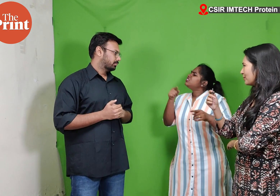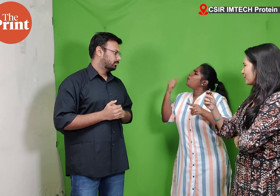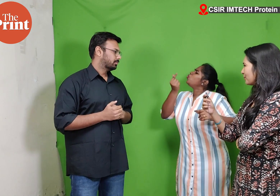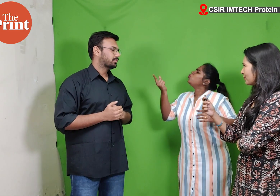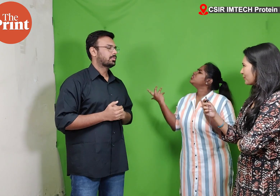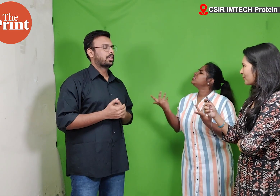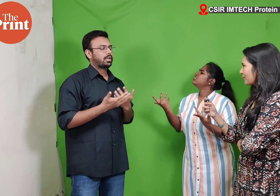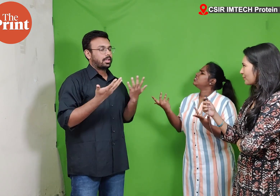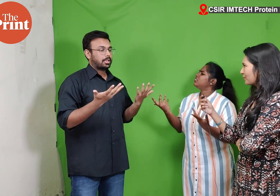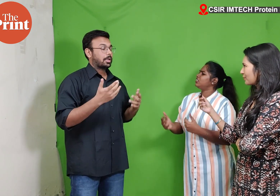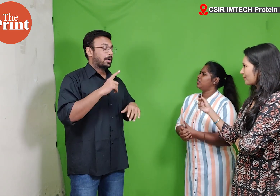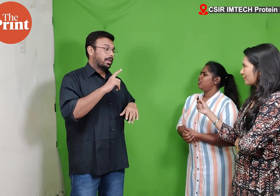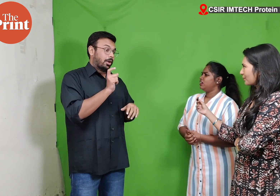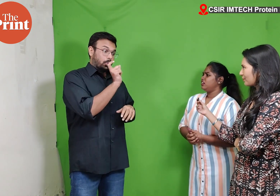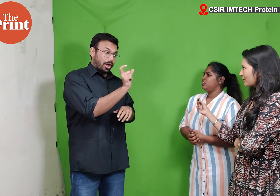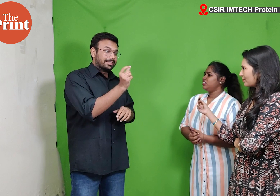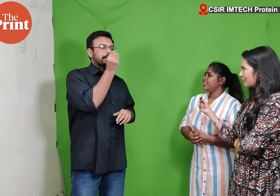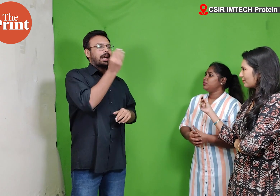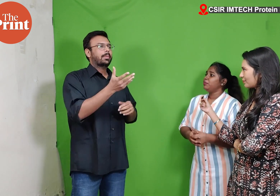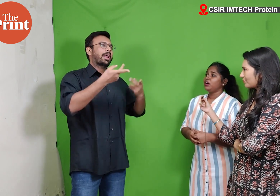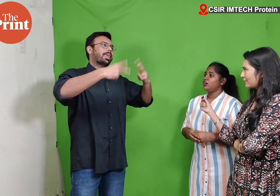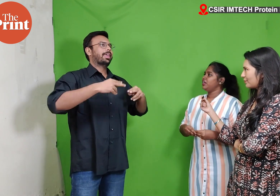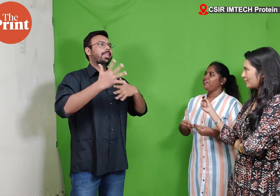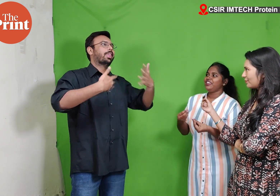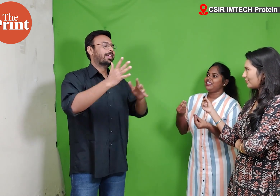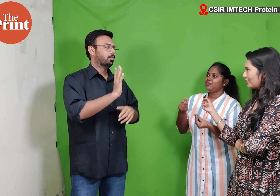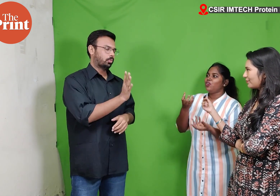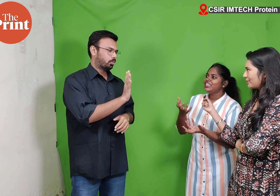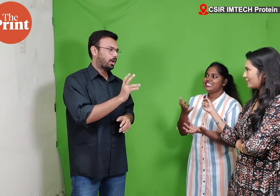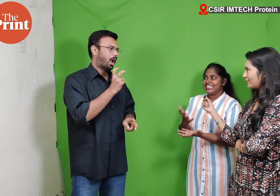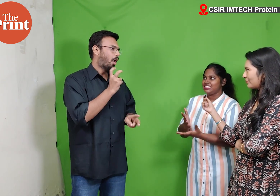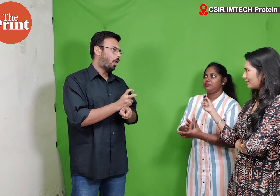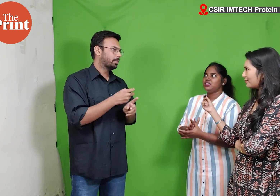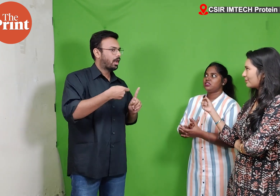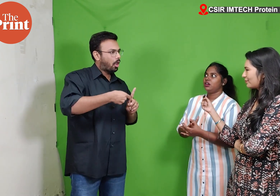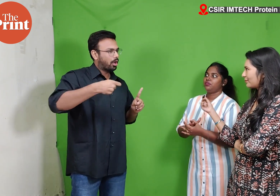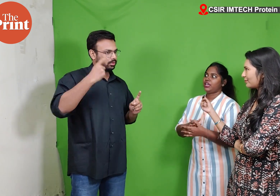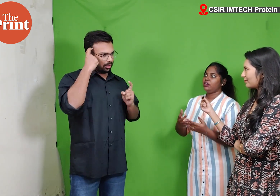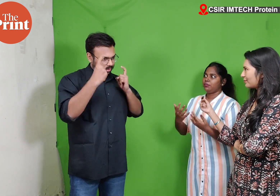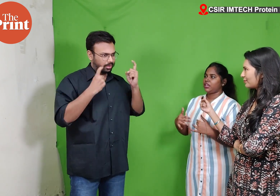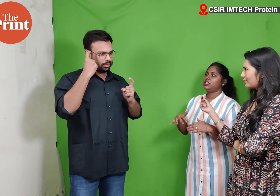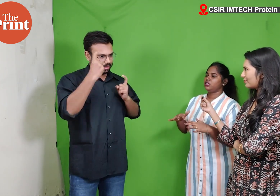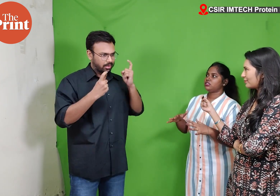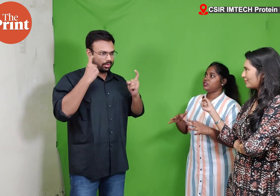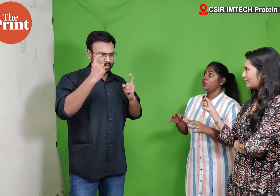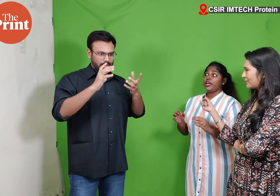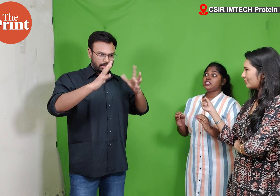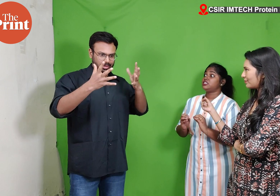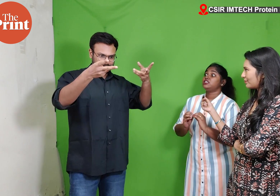Translating a simple word into ISL is not easy. It takes time and tough. There